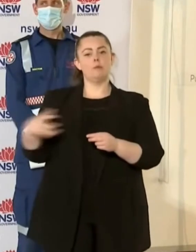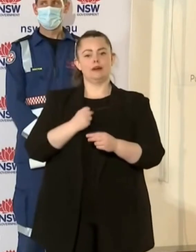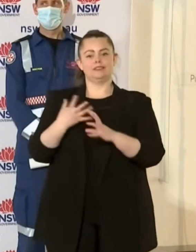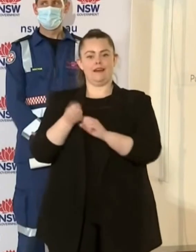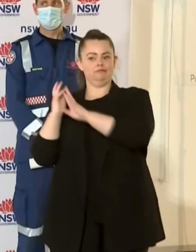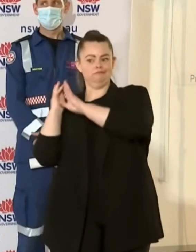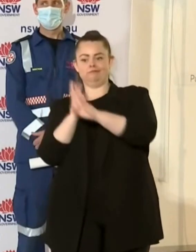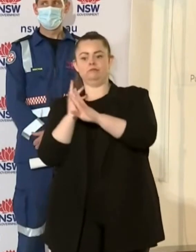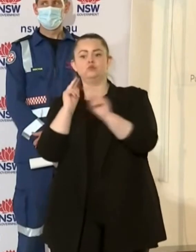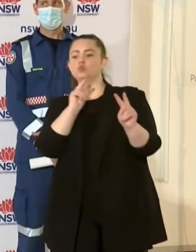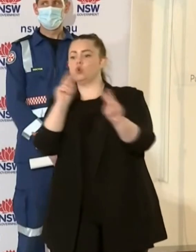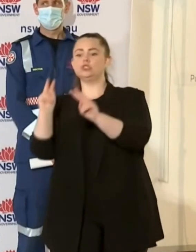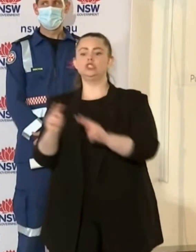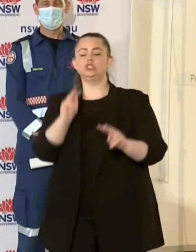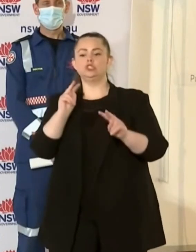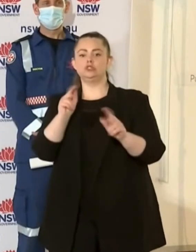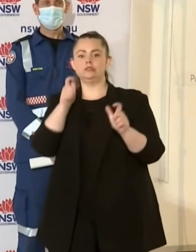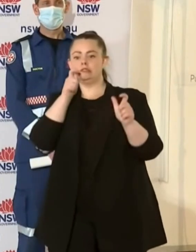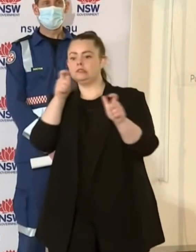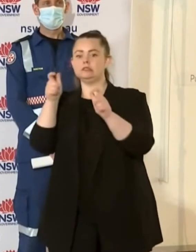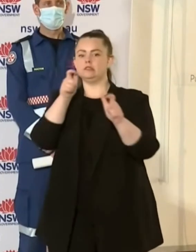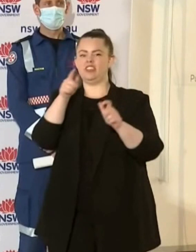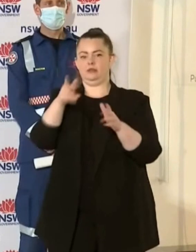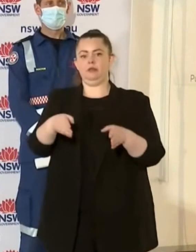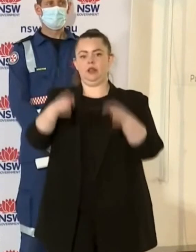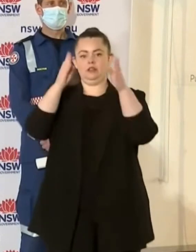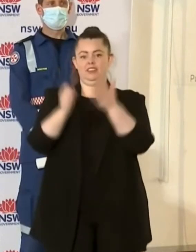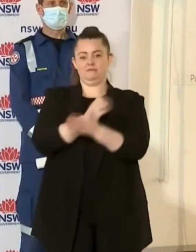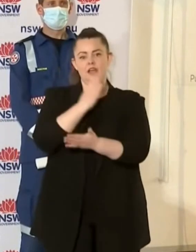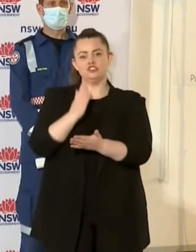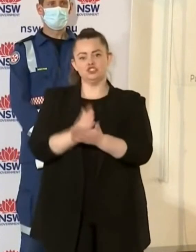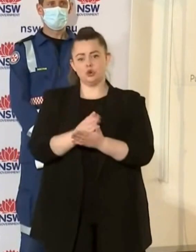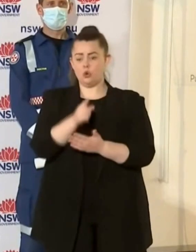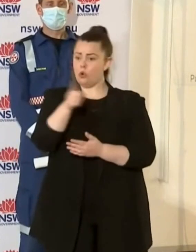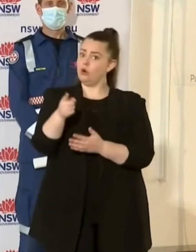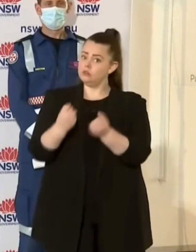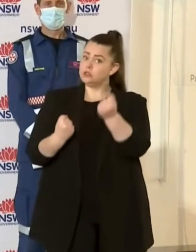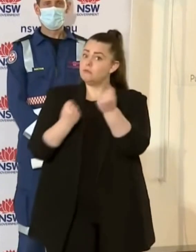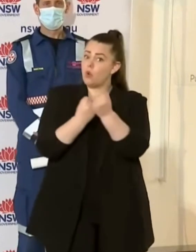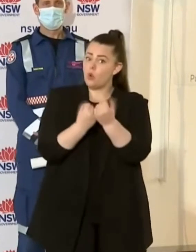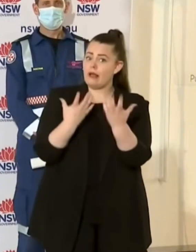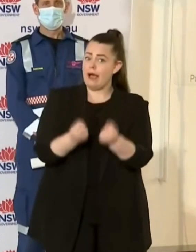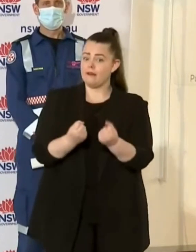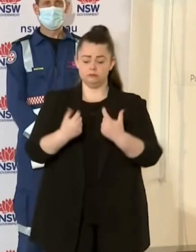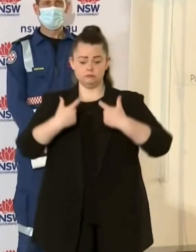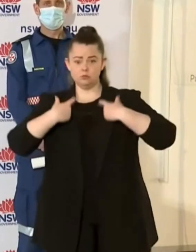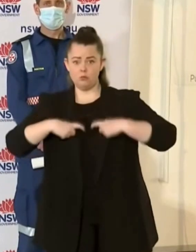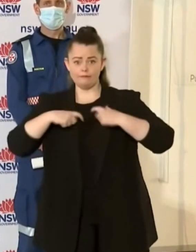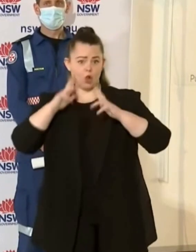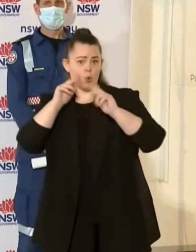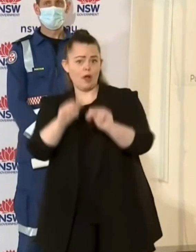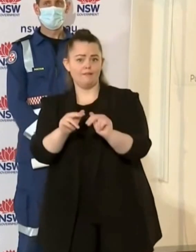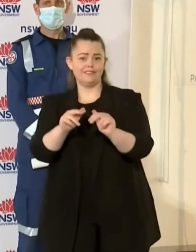intense across-government public health response to make sure people are supported with welfare, make sure that we're understanding